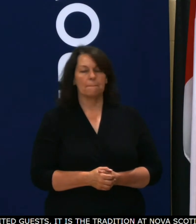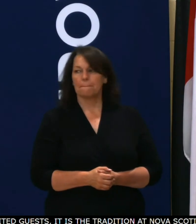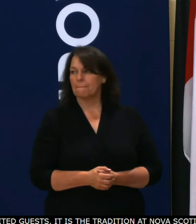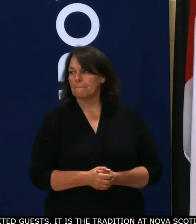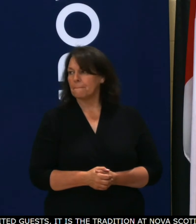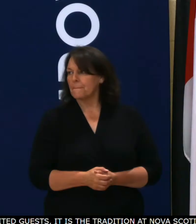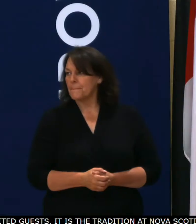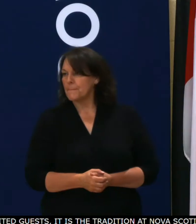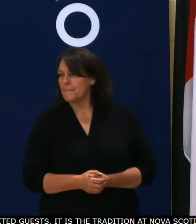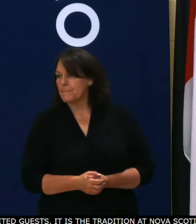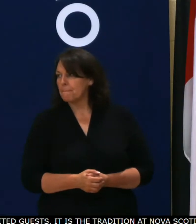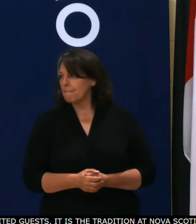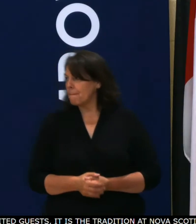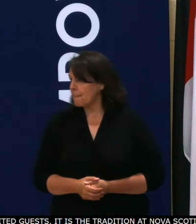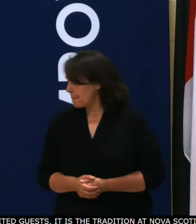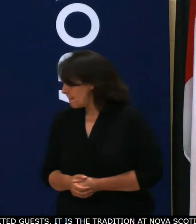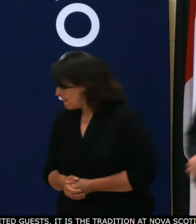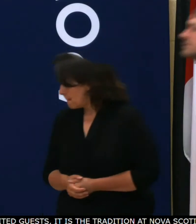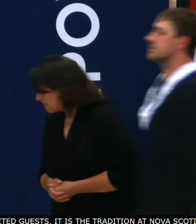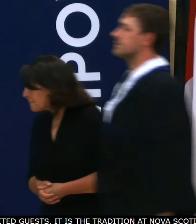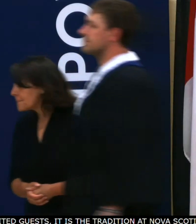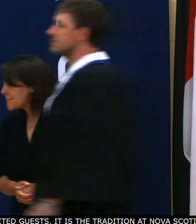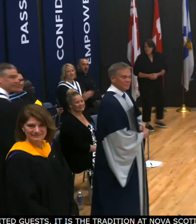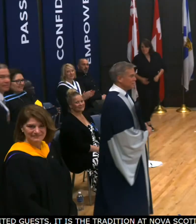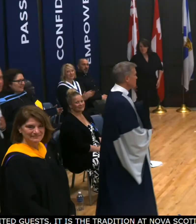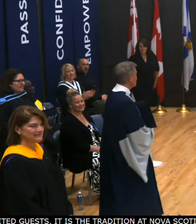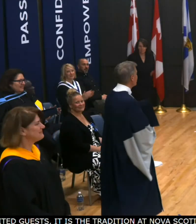Justin Barkhouse.